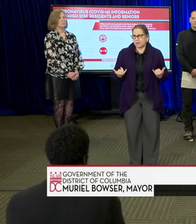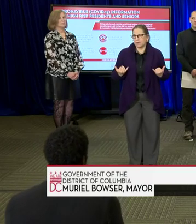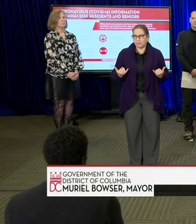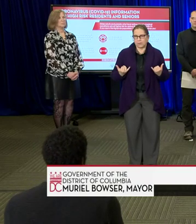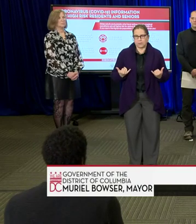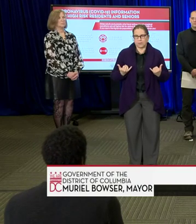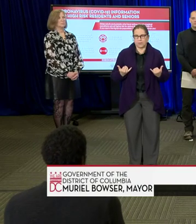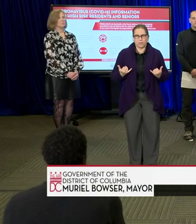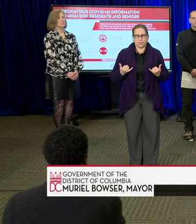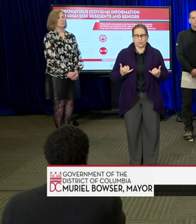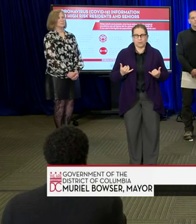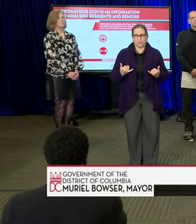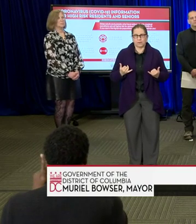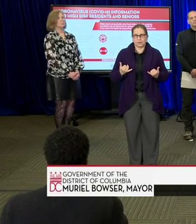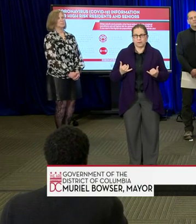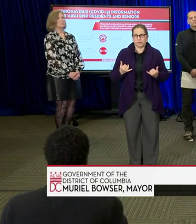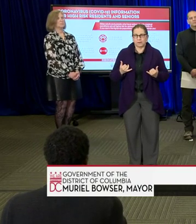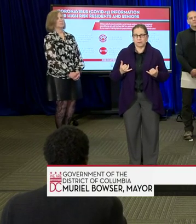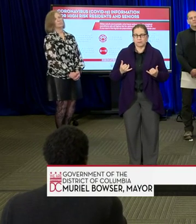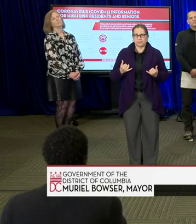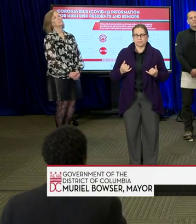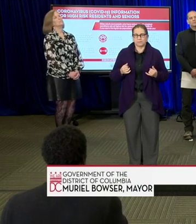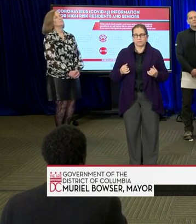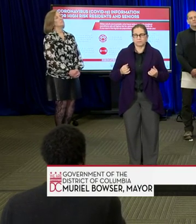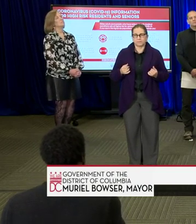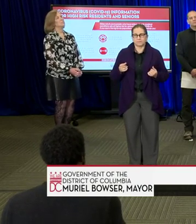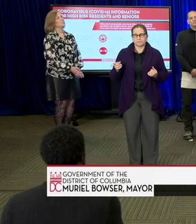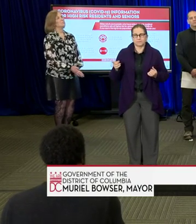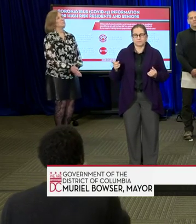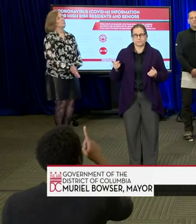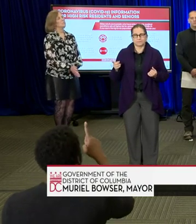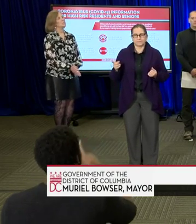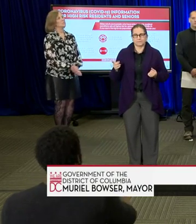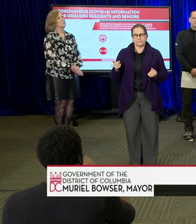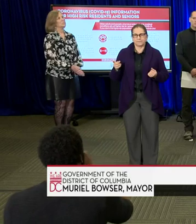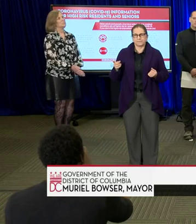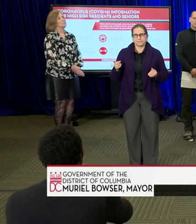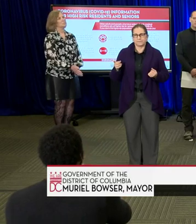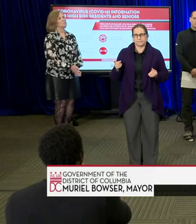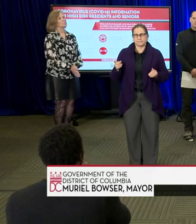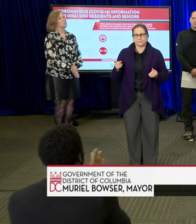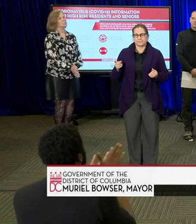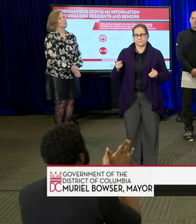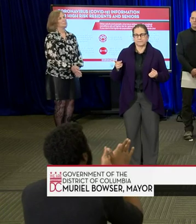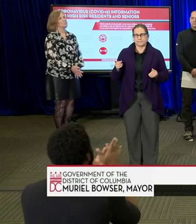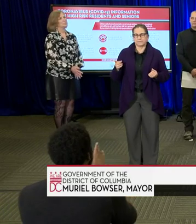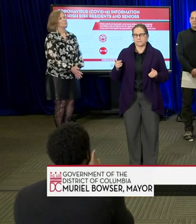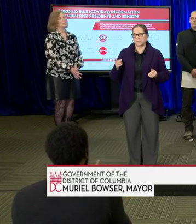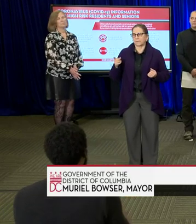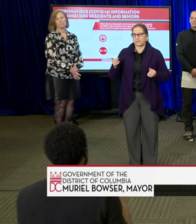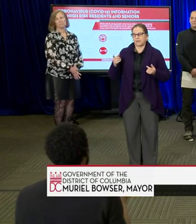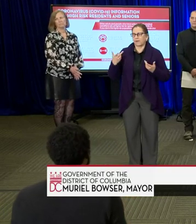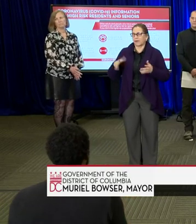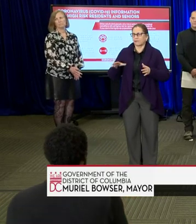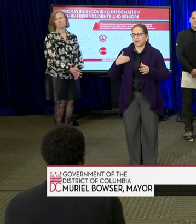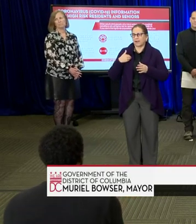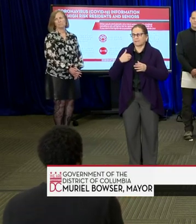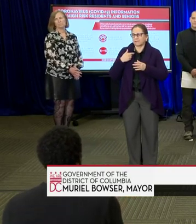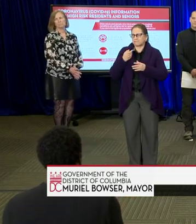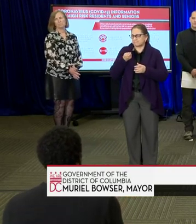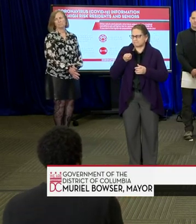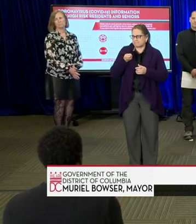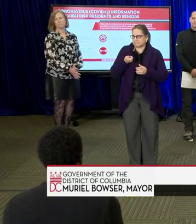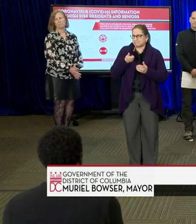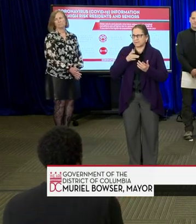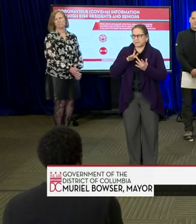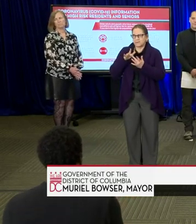that individual for the U.S. Marshals had less and less confirmed interactions with any members of any inmates of the D.C. jail. Also, an issue the other